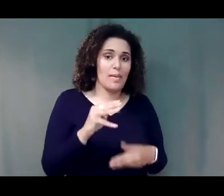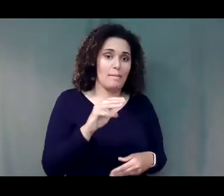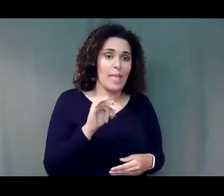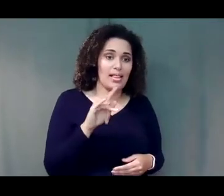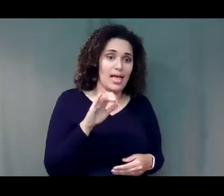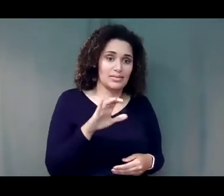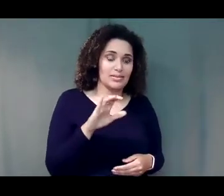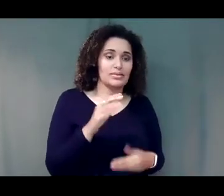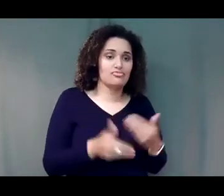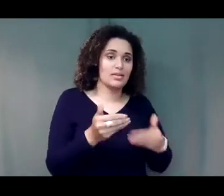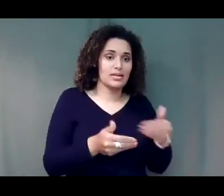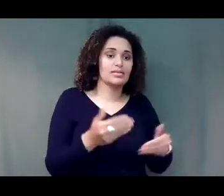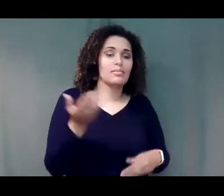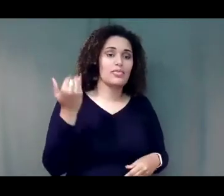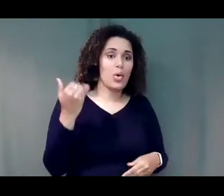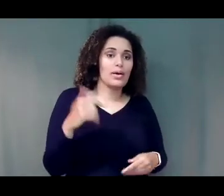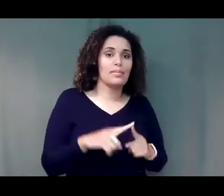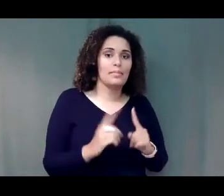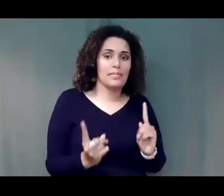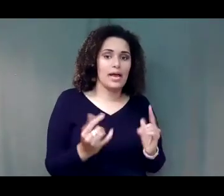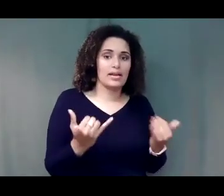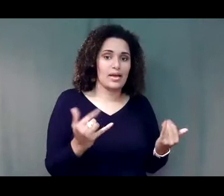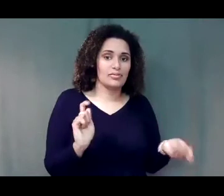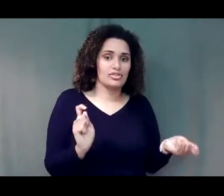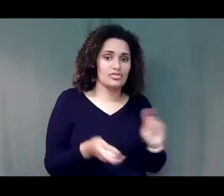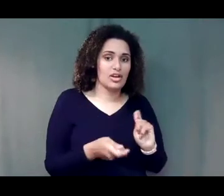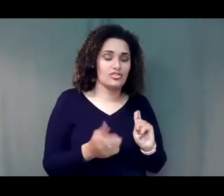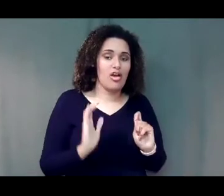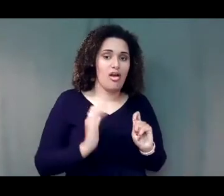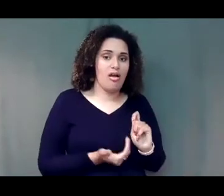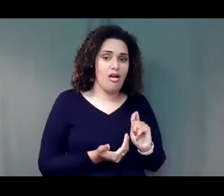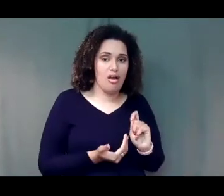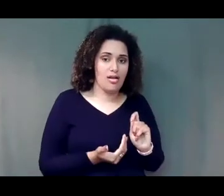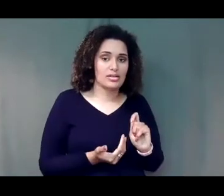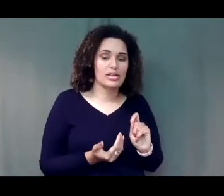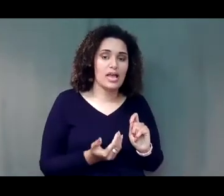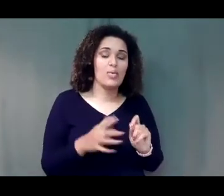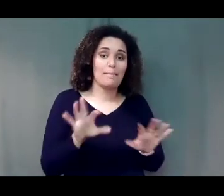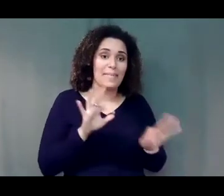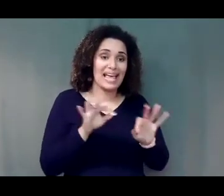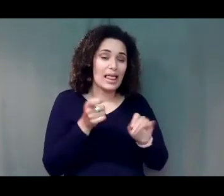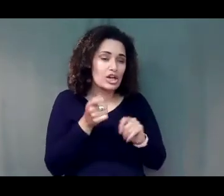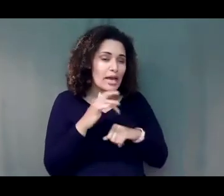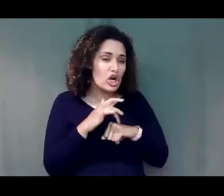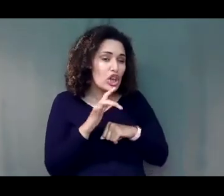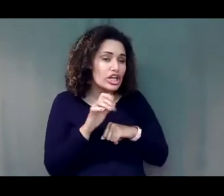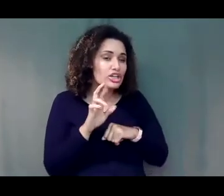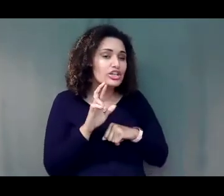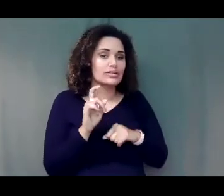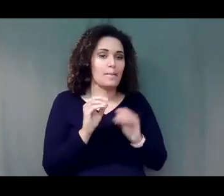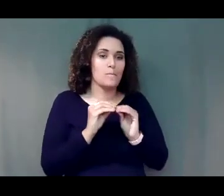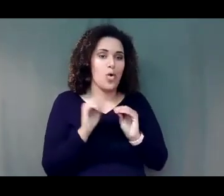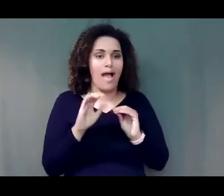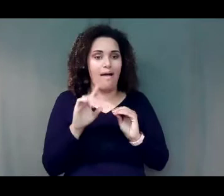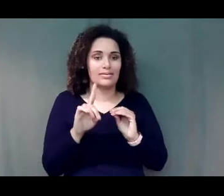process, and now we have changed our tune and we're picking a little bit earlier, so there's more acid in there, and